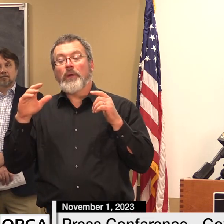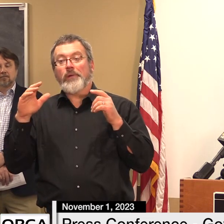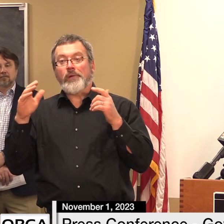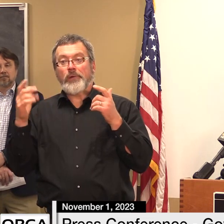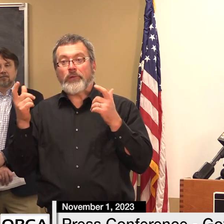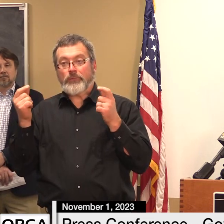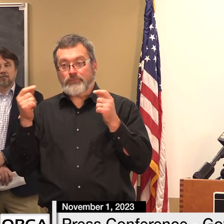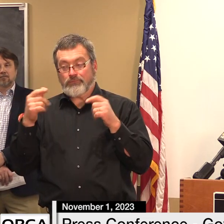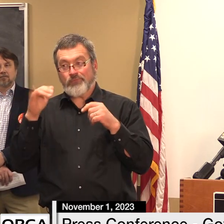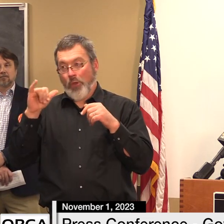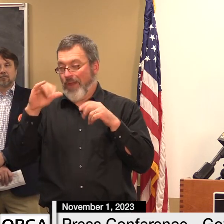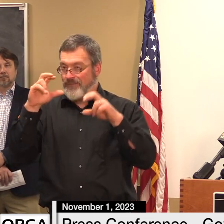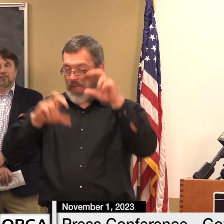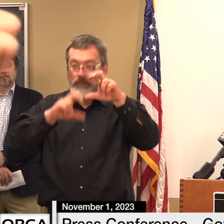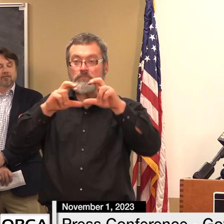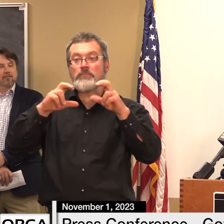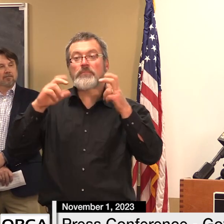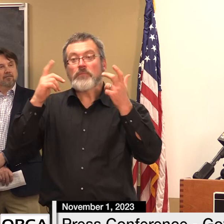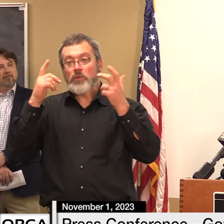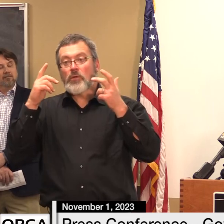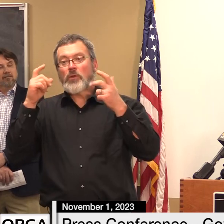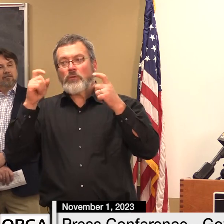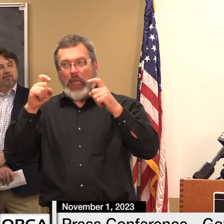investments could more easily happen.